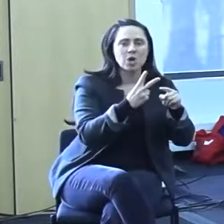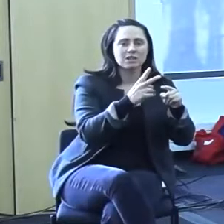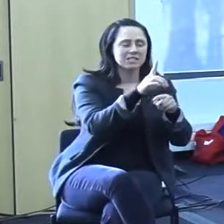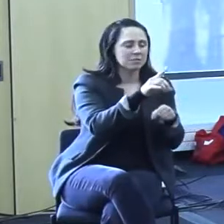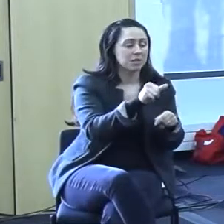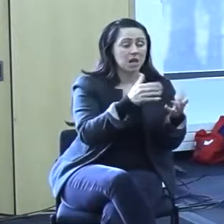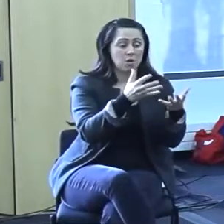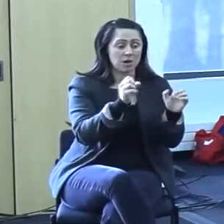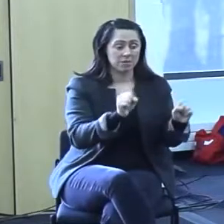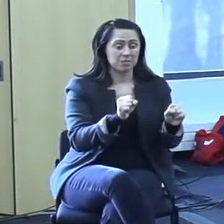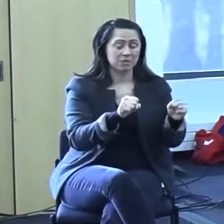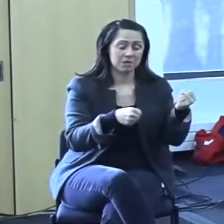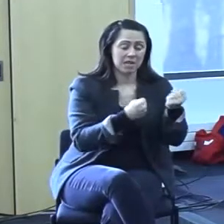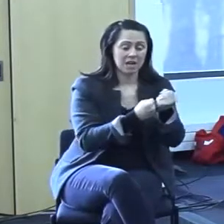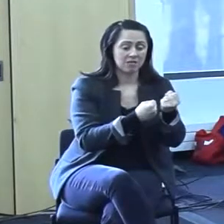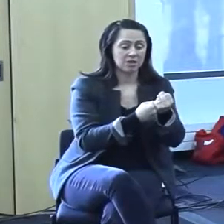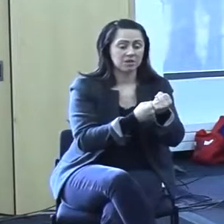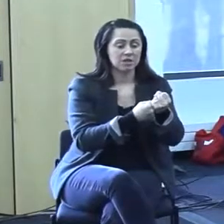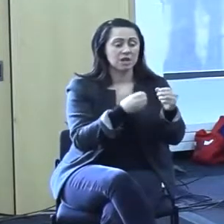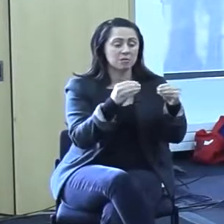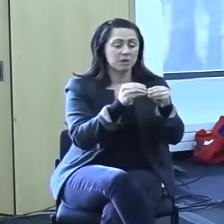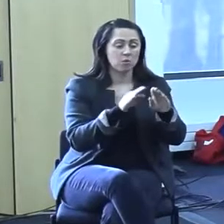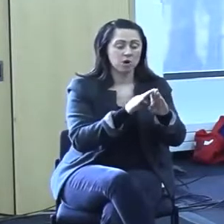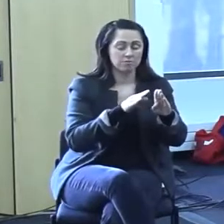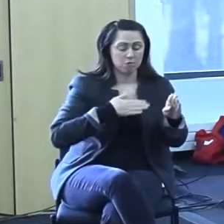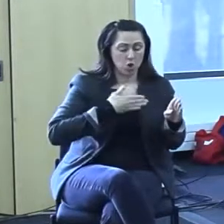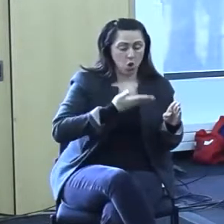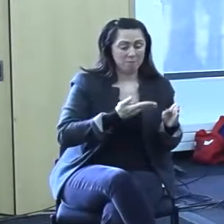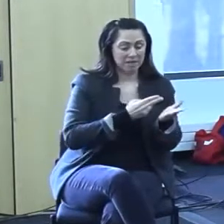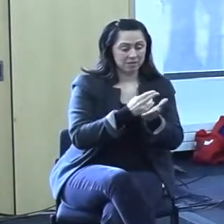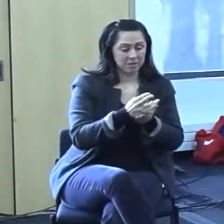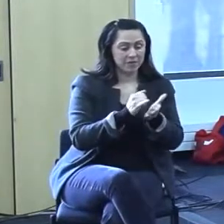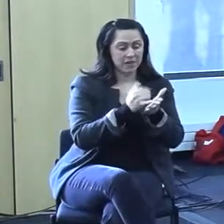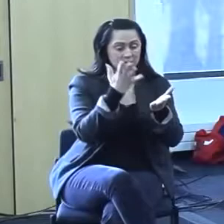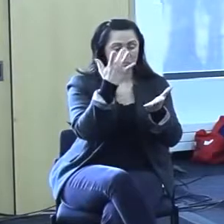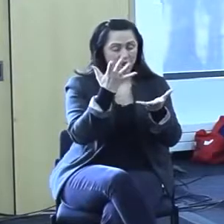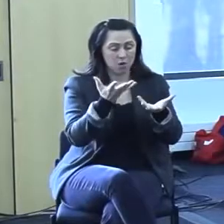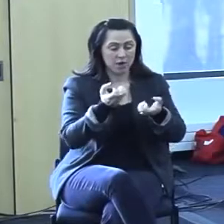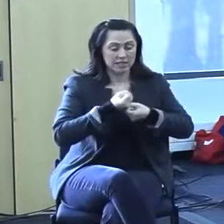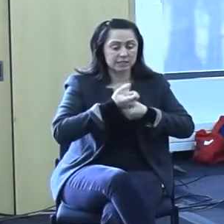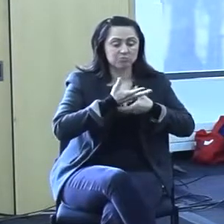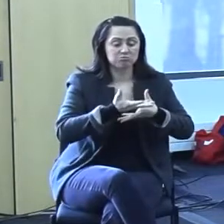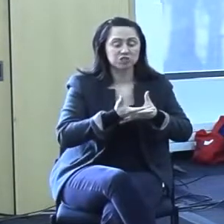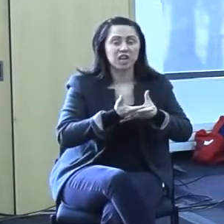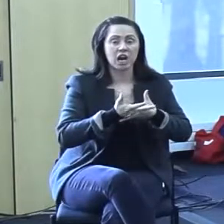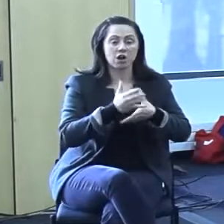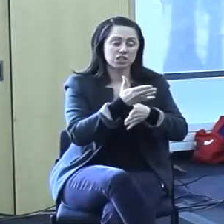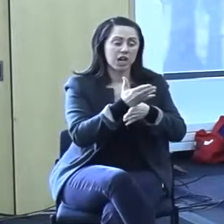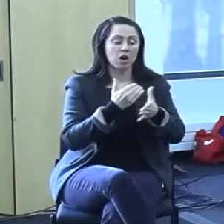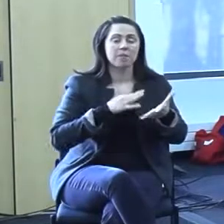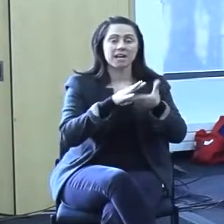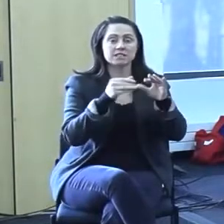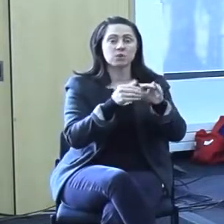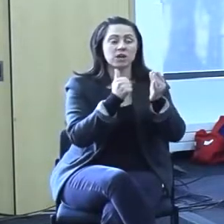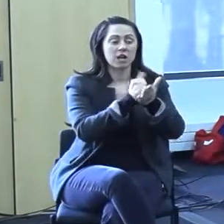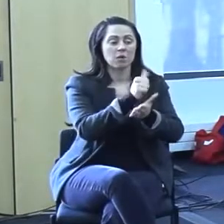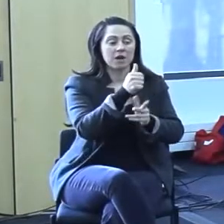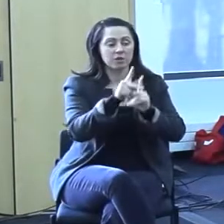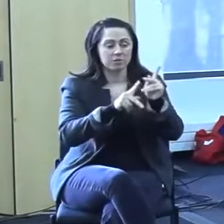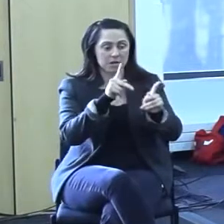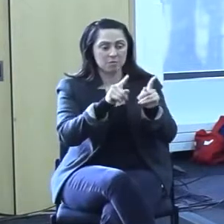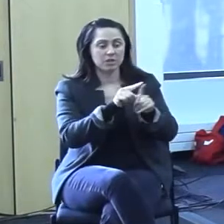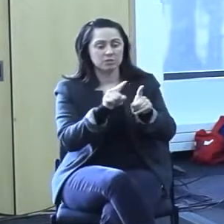want to be able to be that advocate and be more open. So that's why I want to be able to share my story to help others as